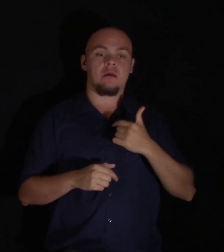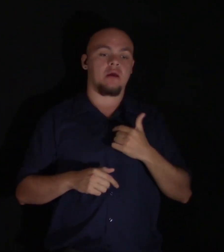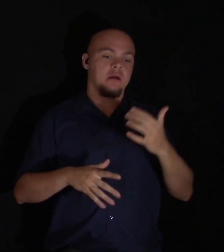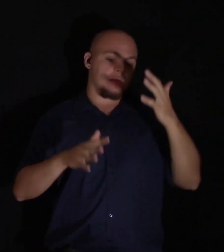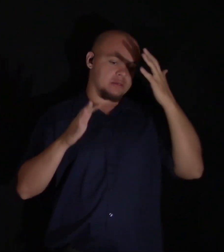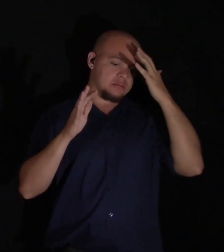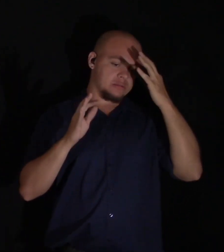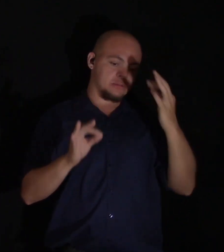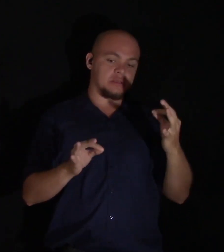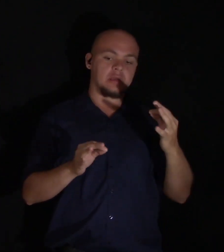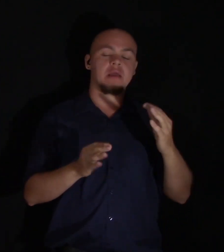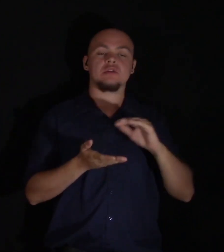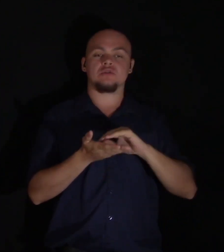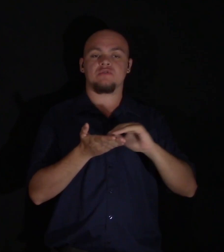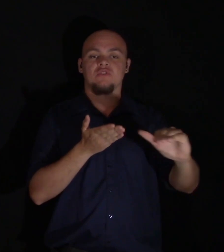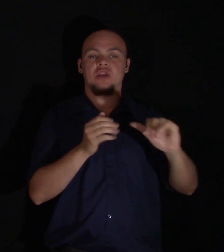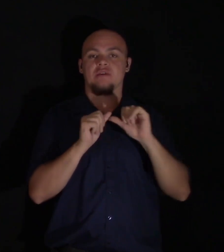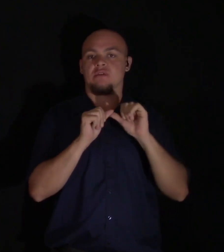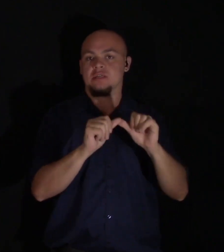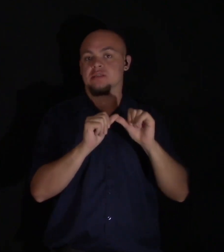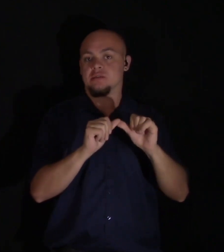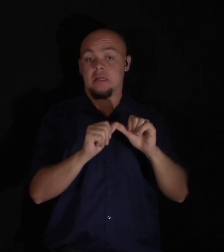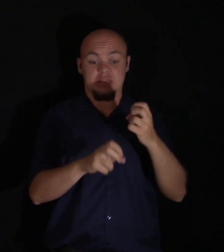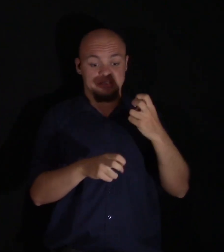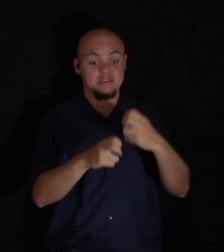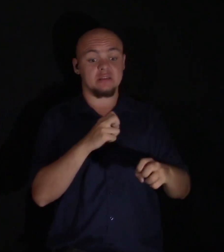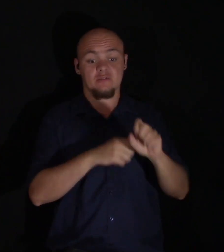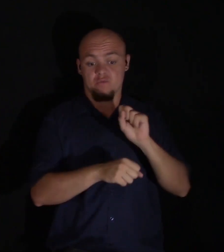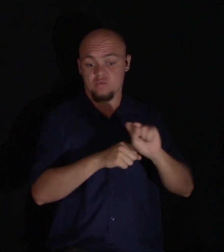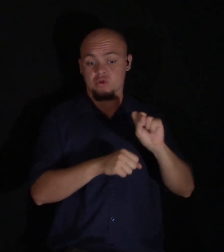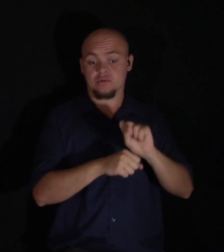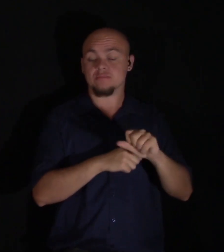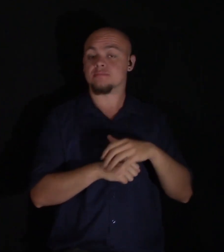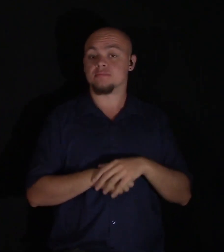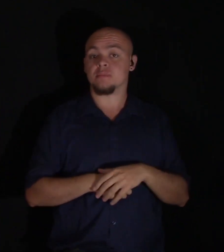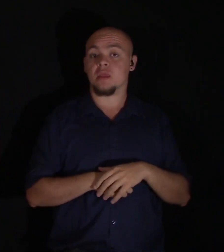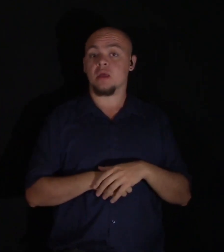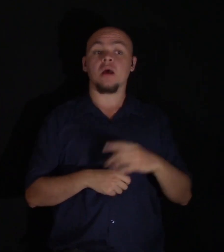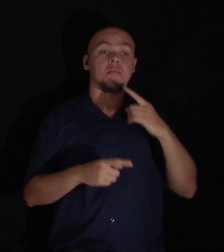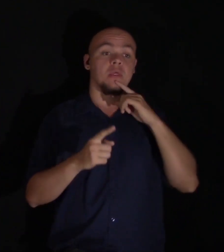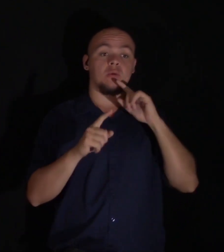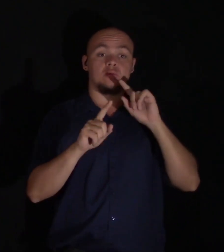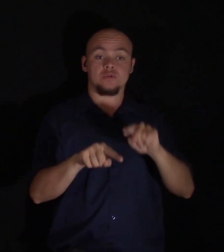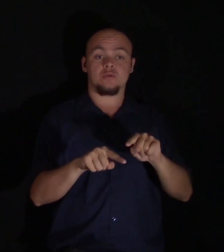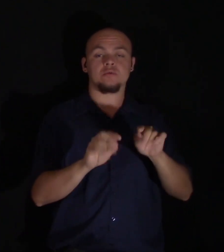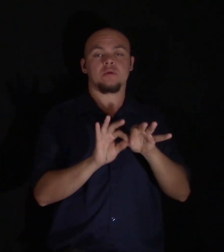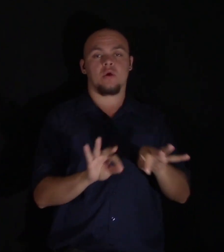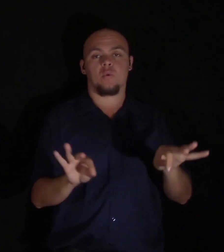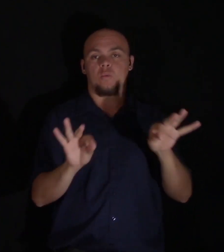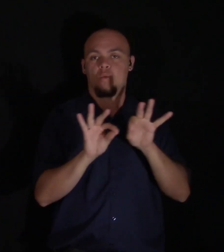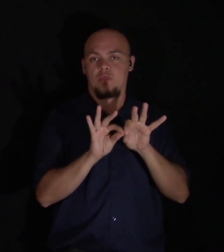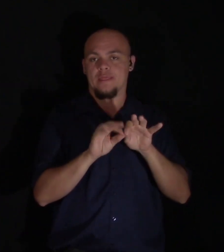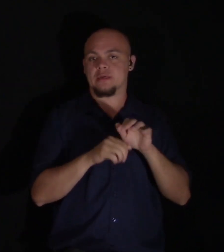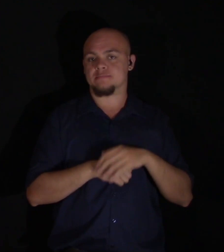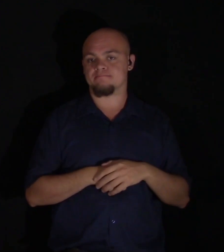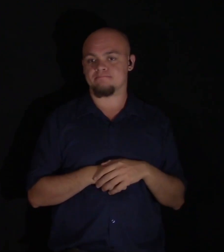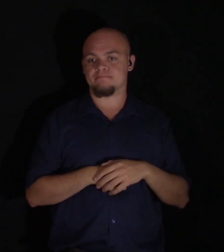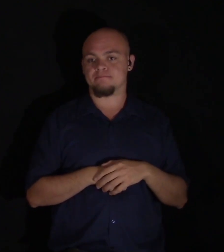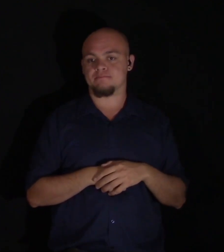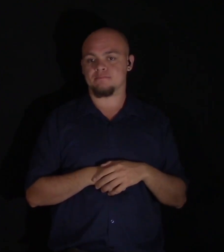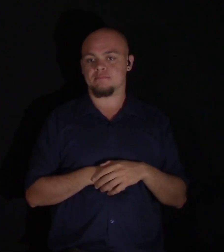keep forgiving. It is a lot of hard work, but the results are worth it. I feel more